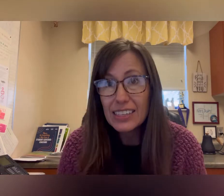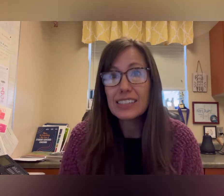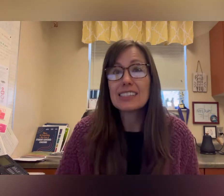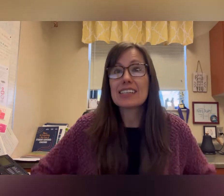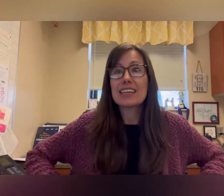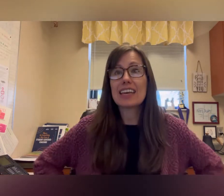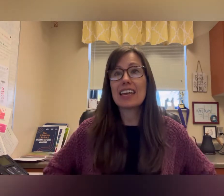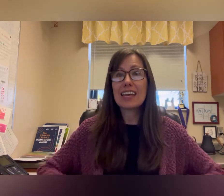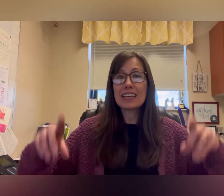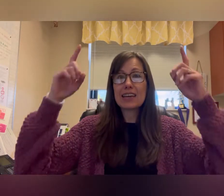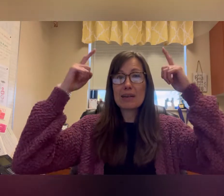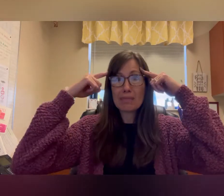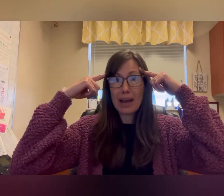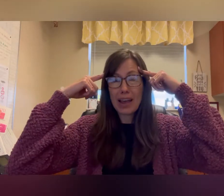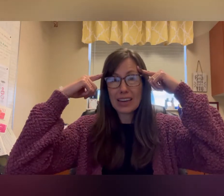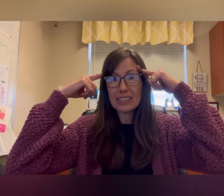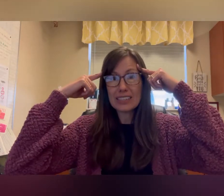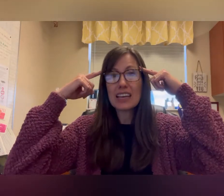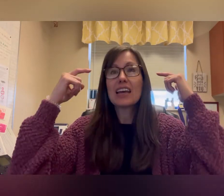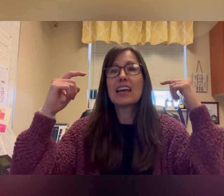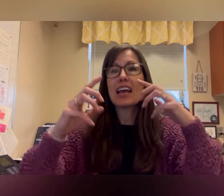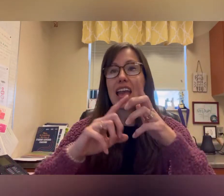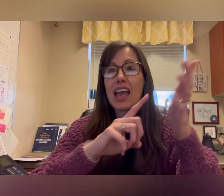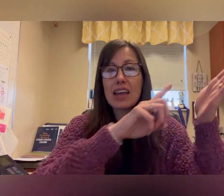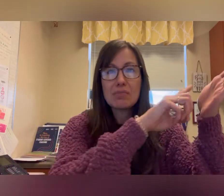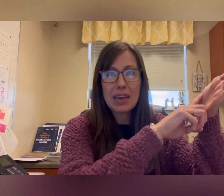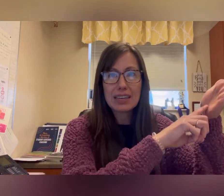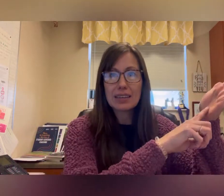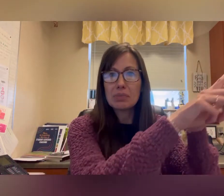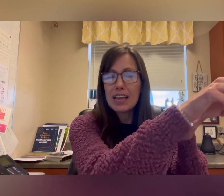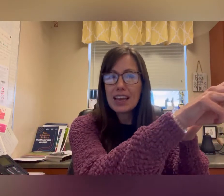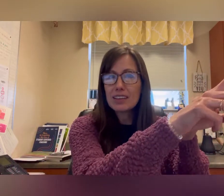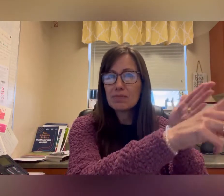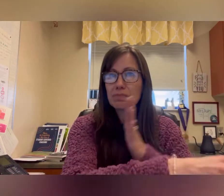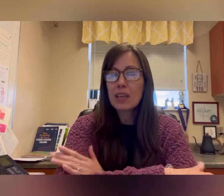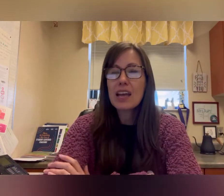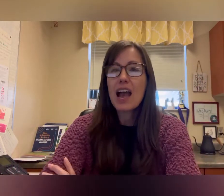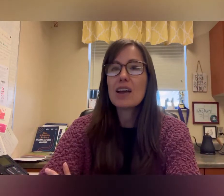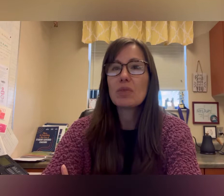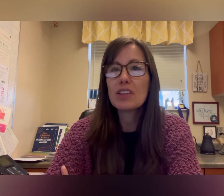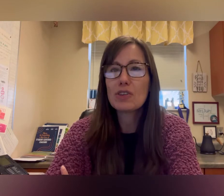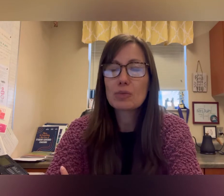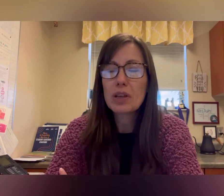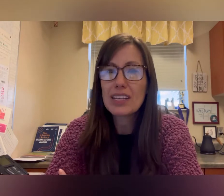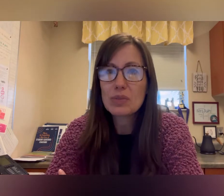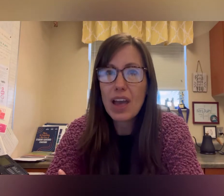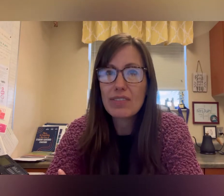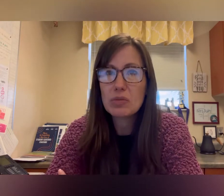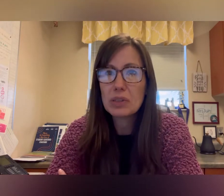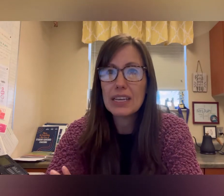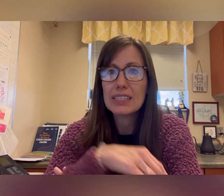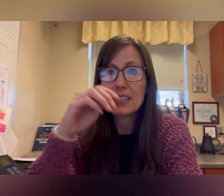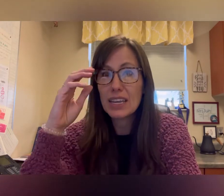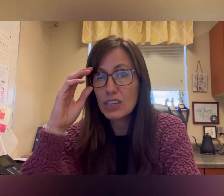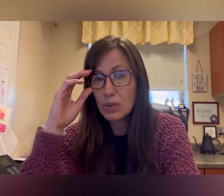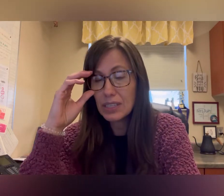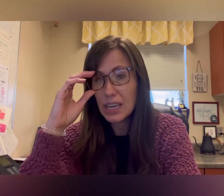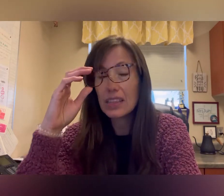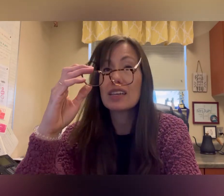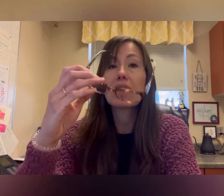end in mind and make a plan. And one of those plans we have in place is increasing the number